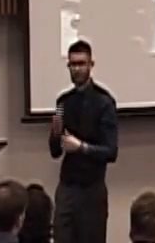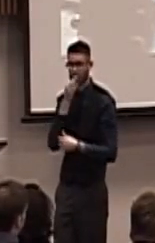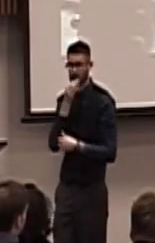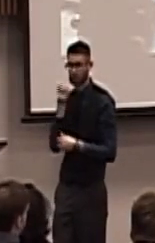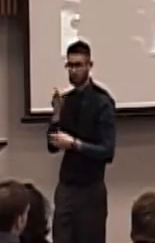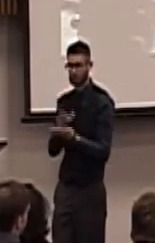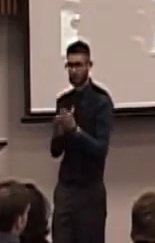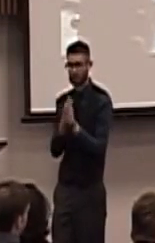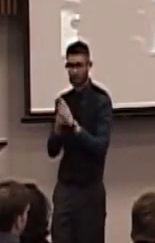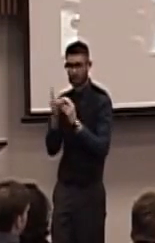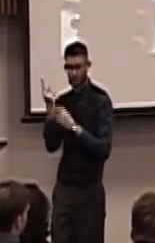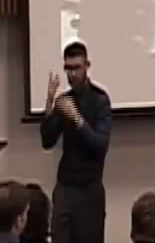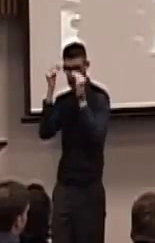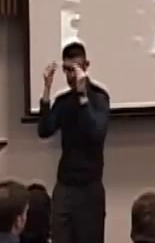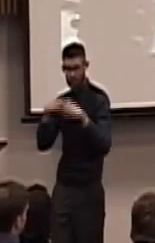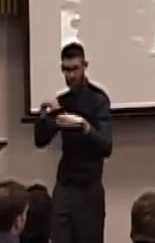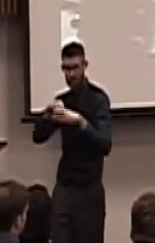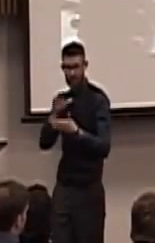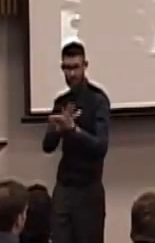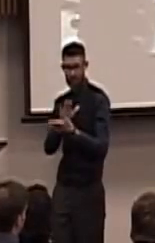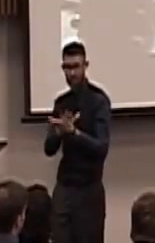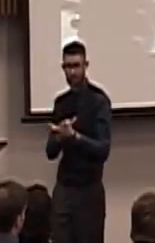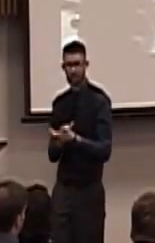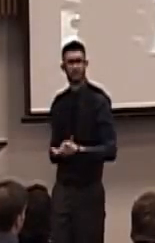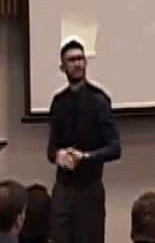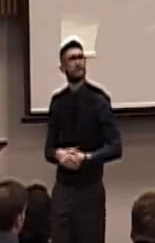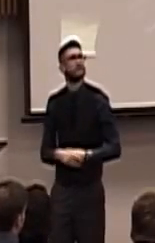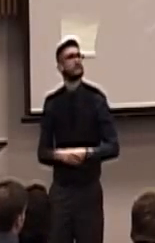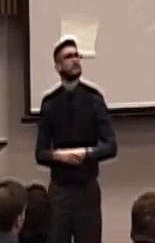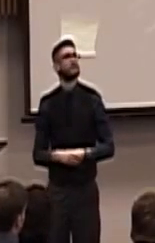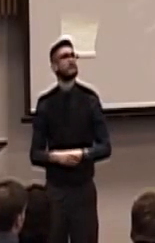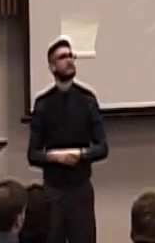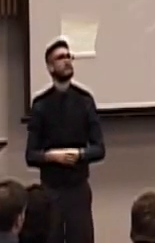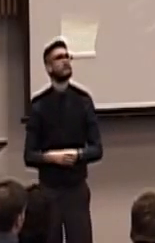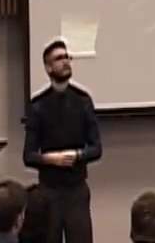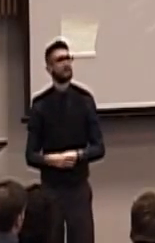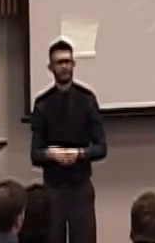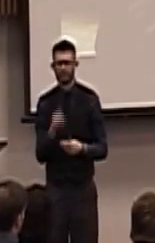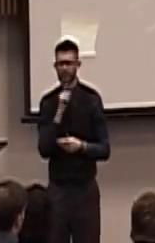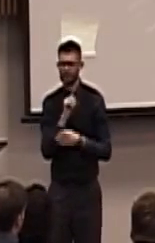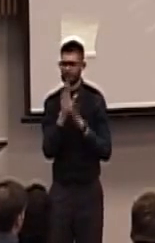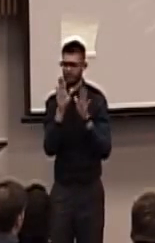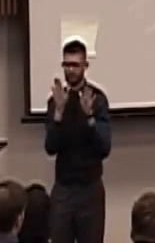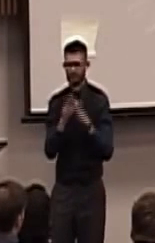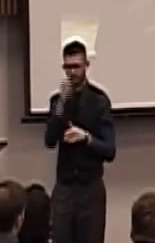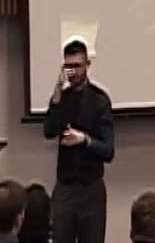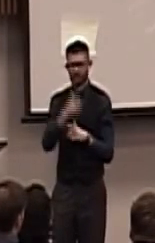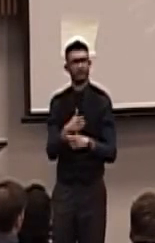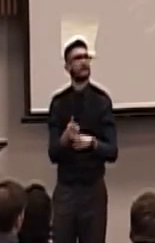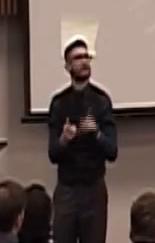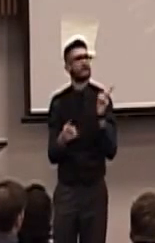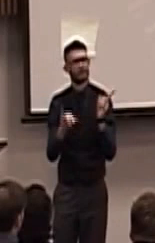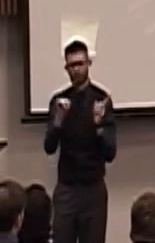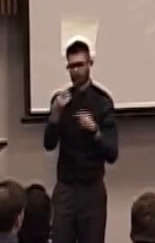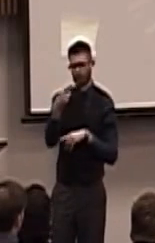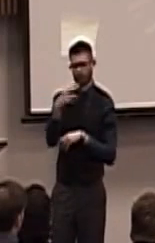one of the teachers in the school. Just an excellent brother. John Ochin as